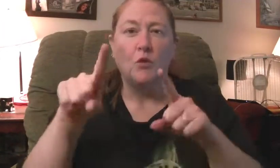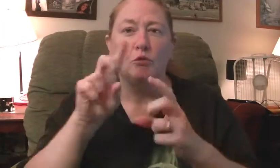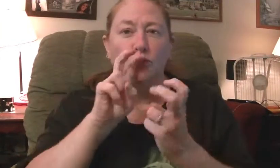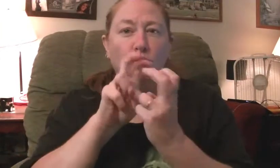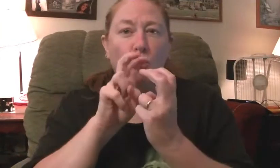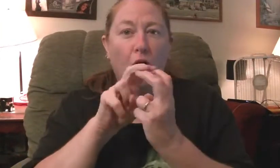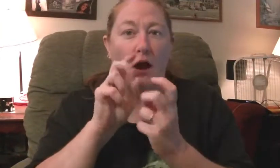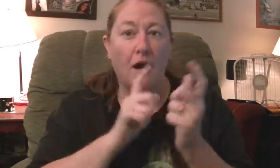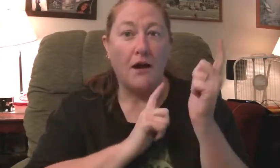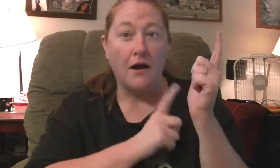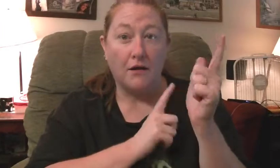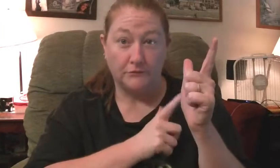wait